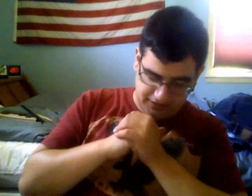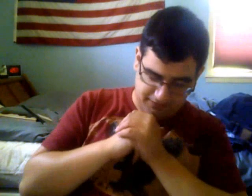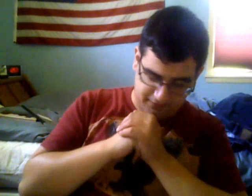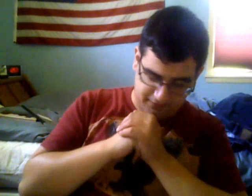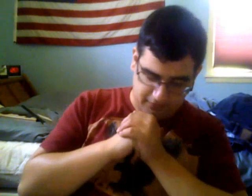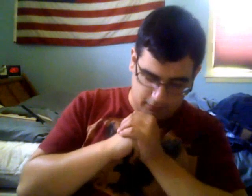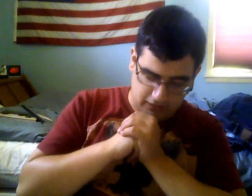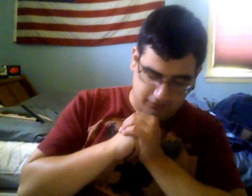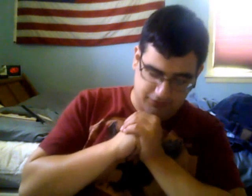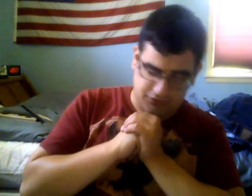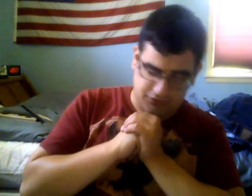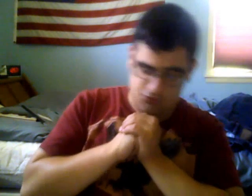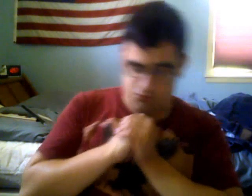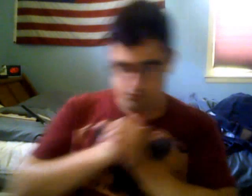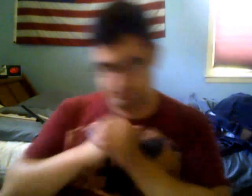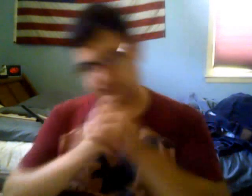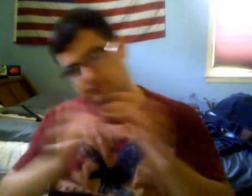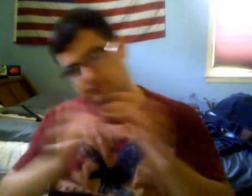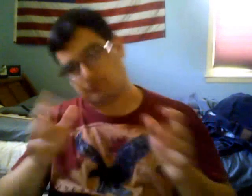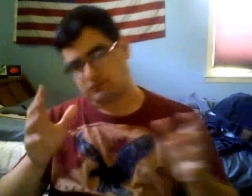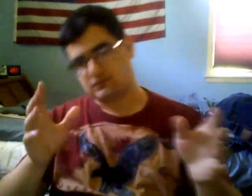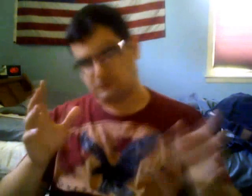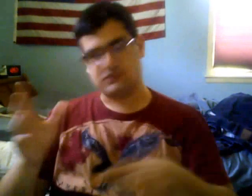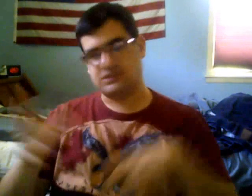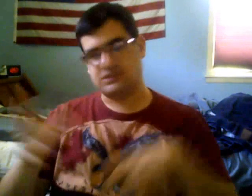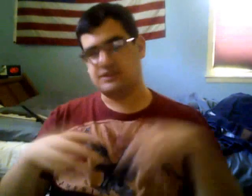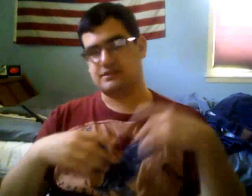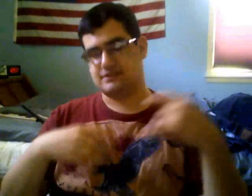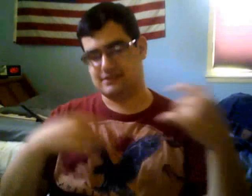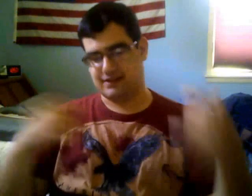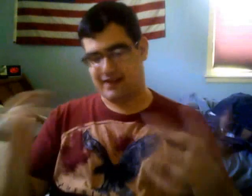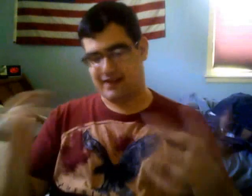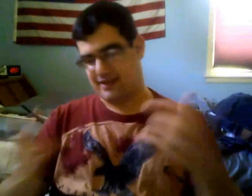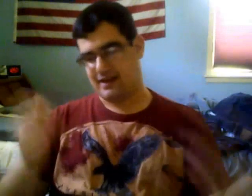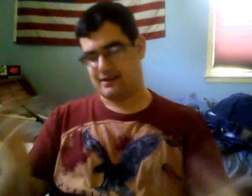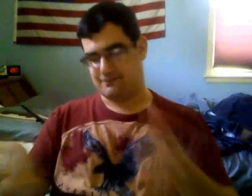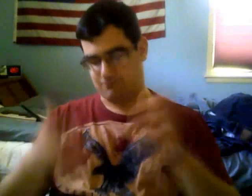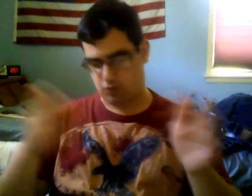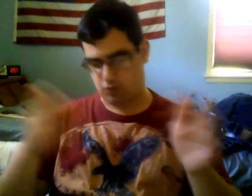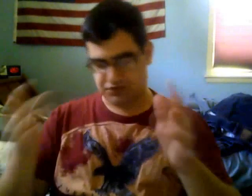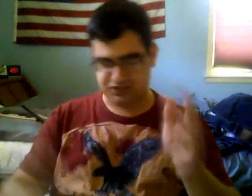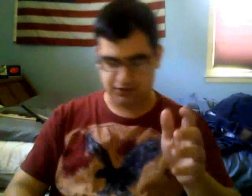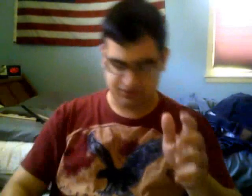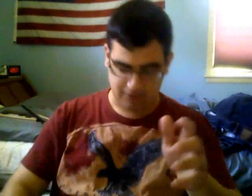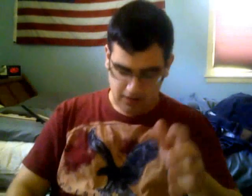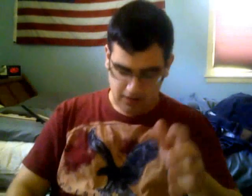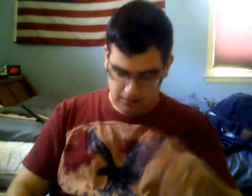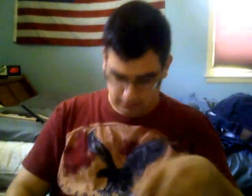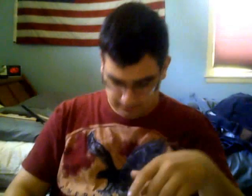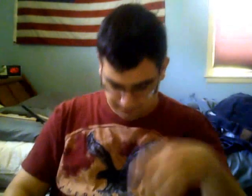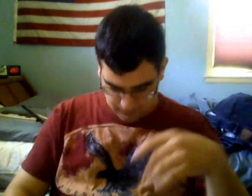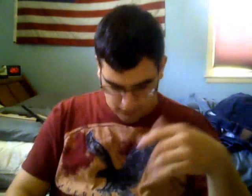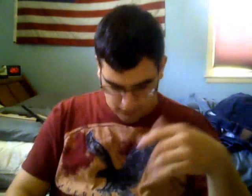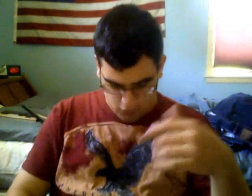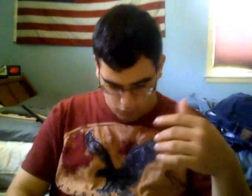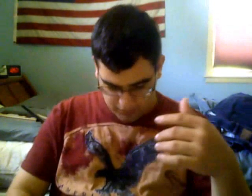Unfortunately, there were others who didn't like that and wanted to challenge him. One,